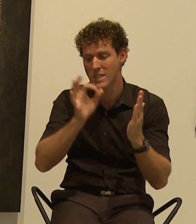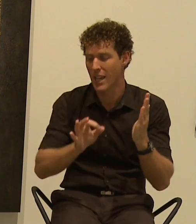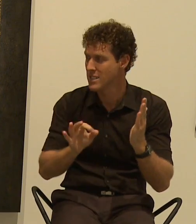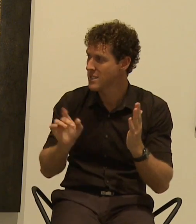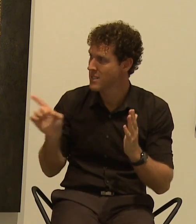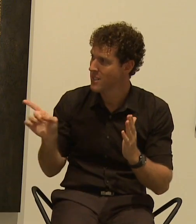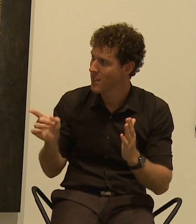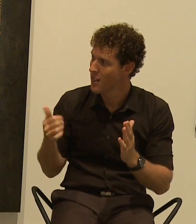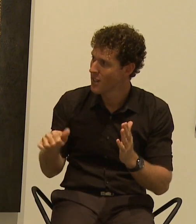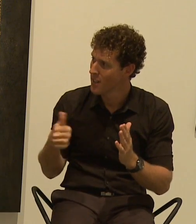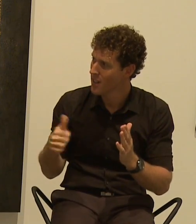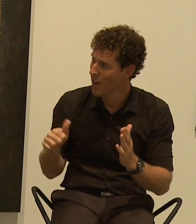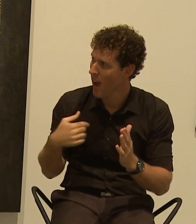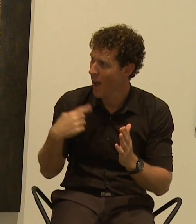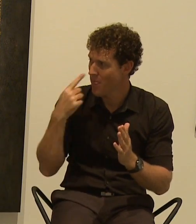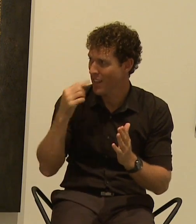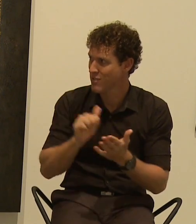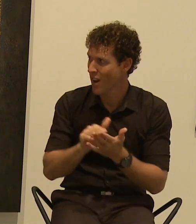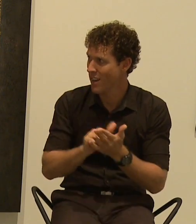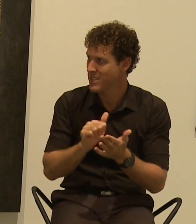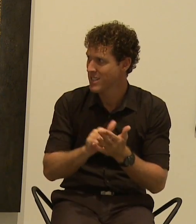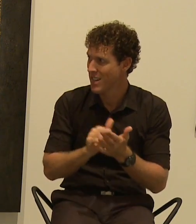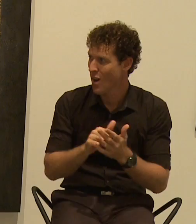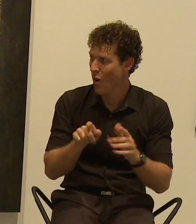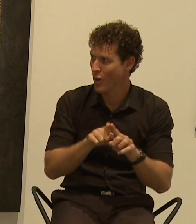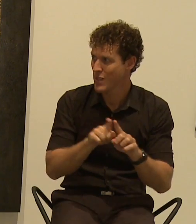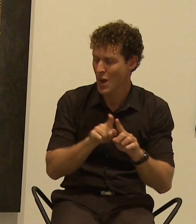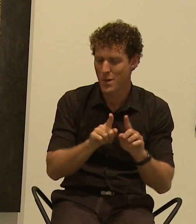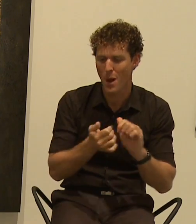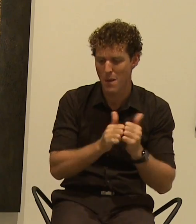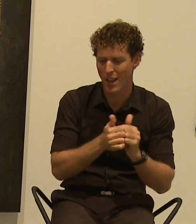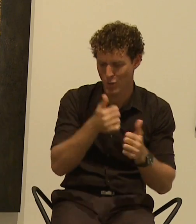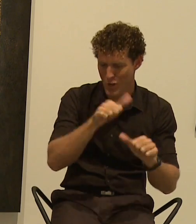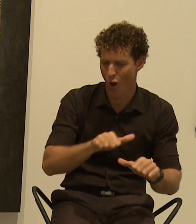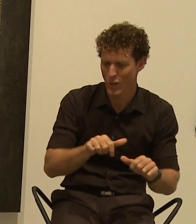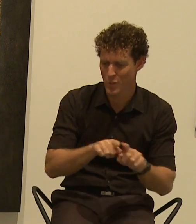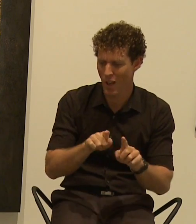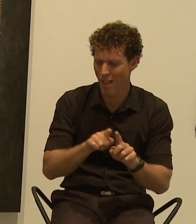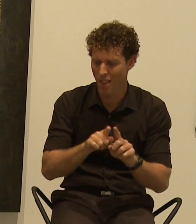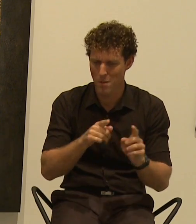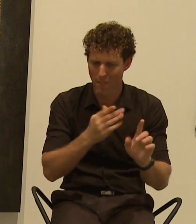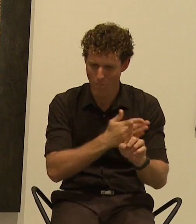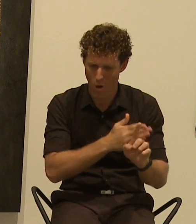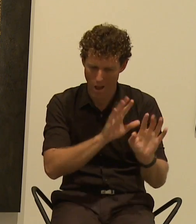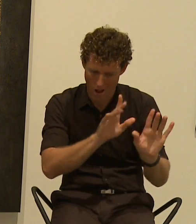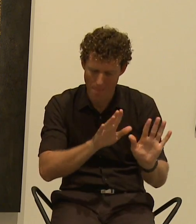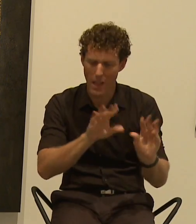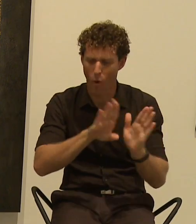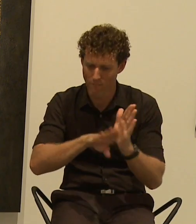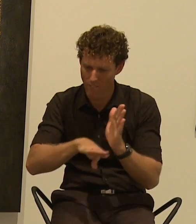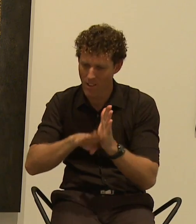My partner, she knows. Yeah. So just the in crowd. Yeah. Well, if there are no